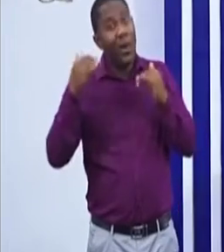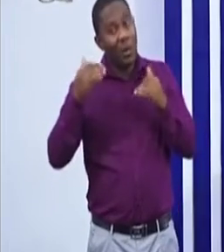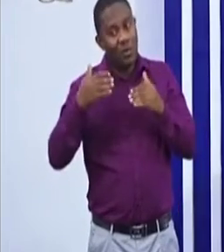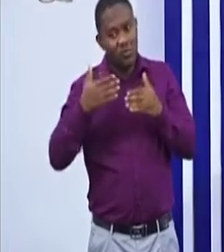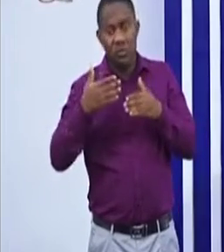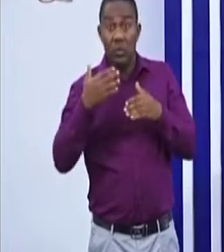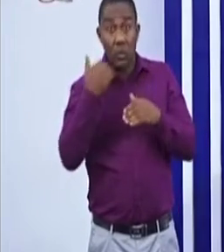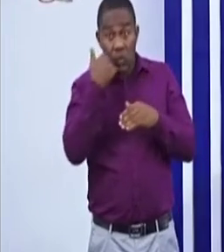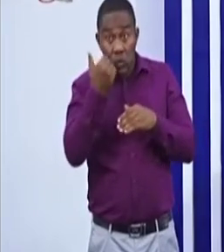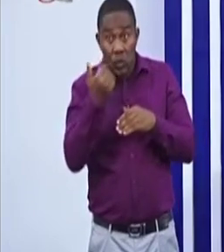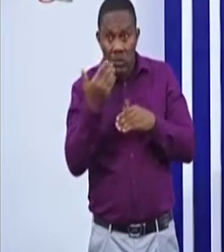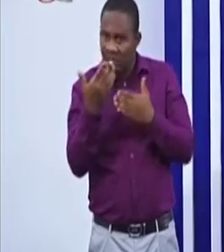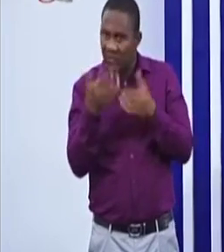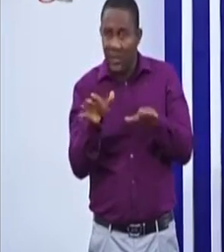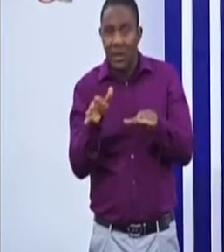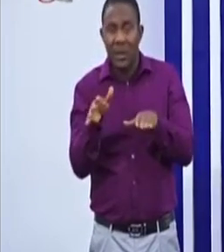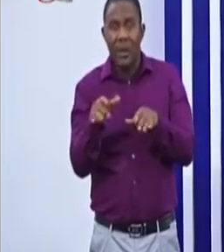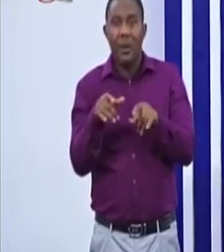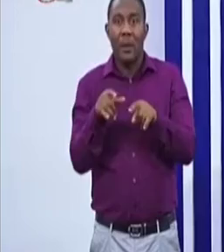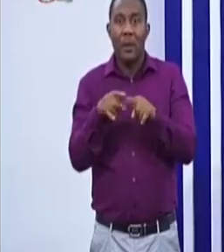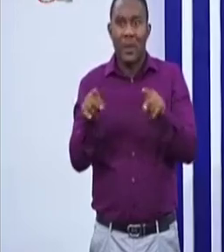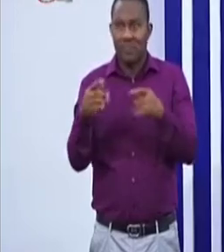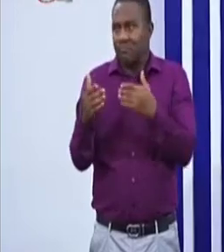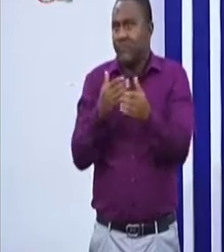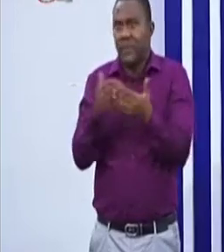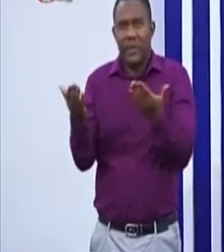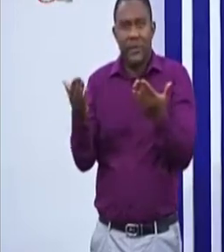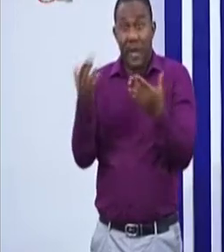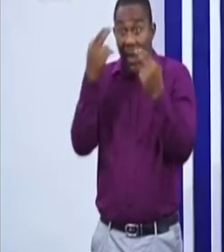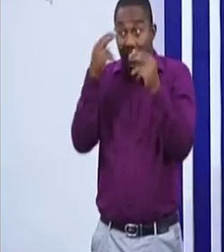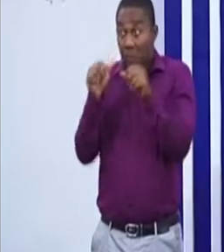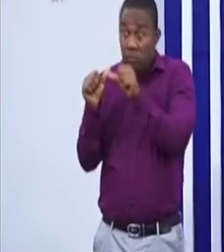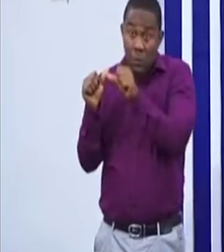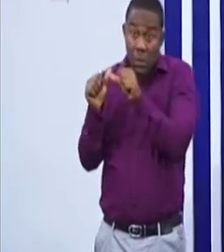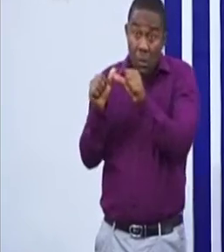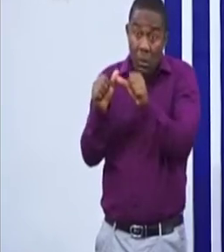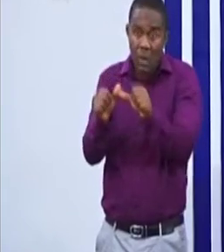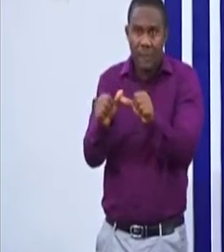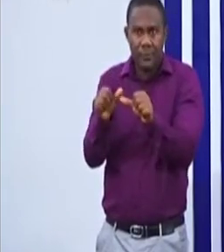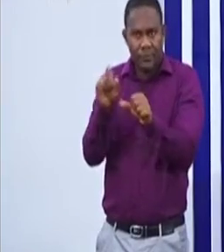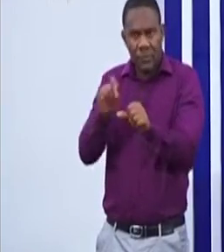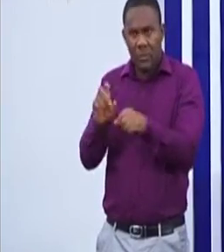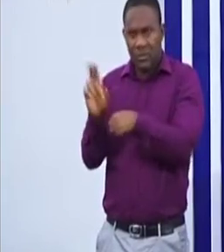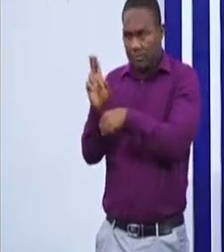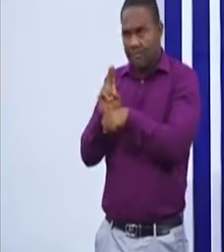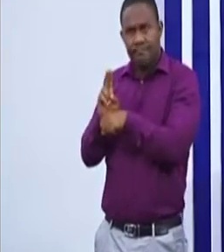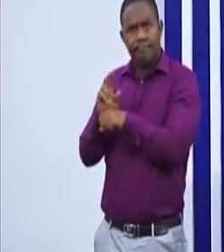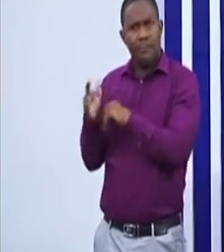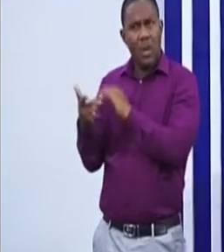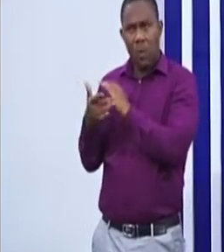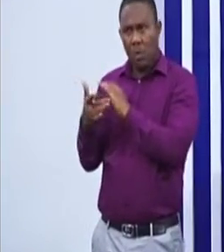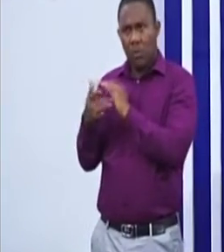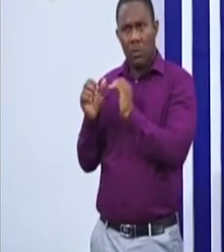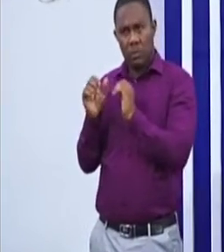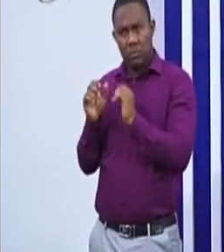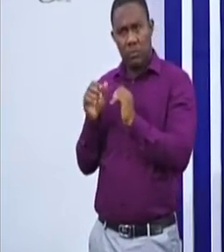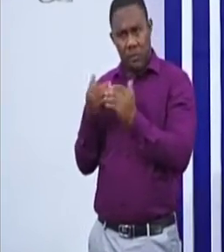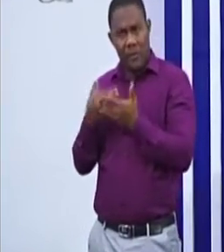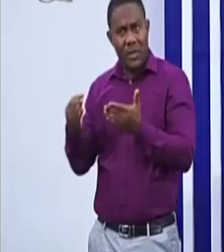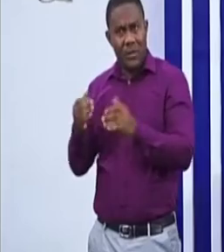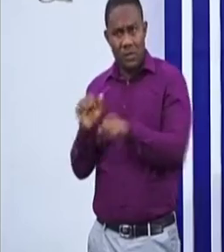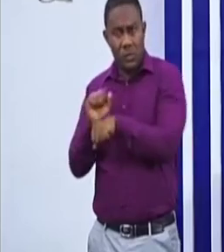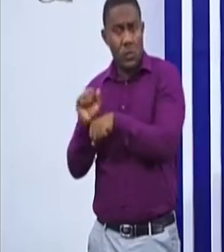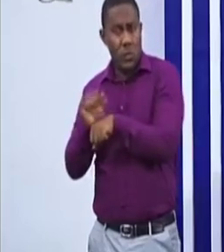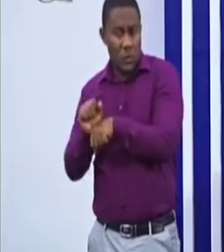long. But if it does, we also have to explore other ways of using technology to facilitate our